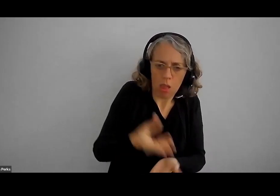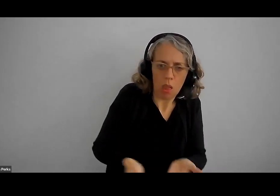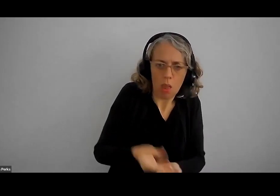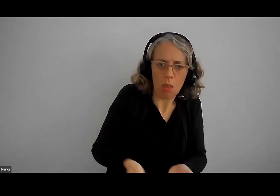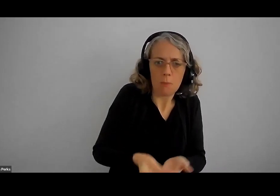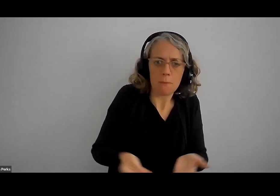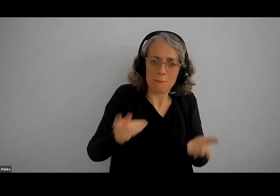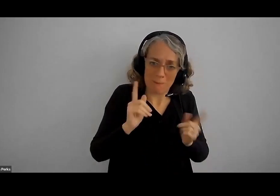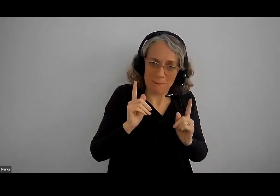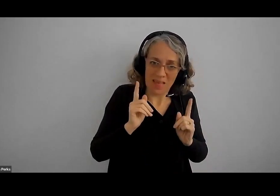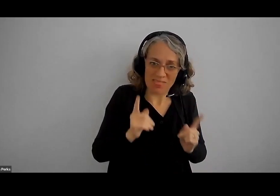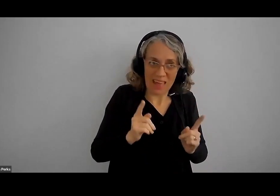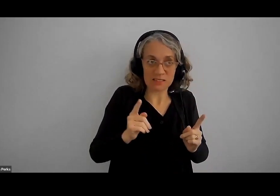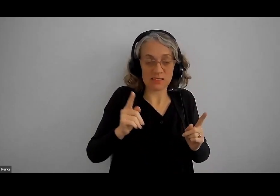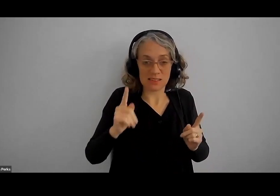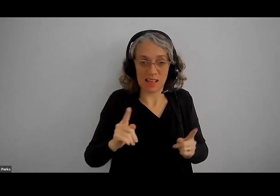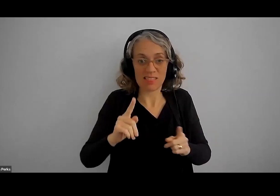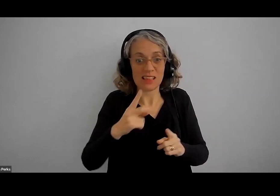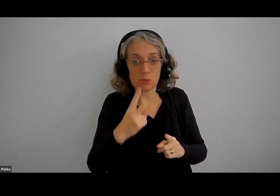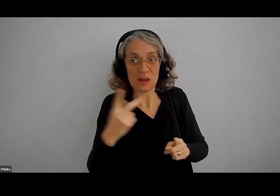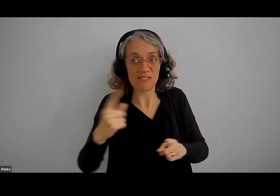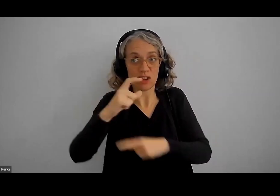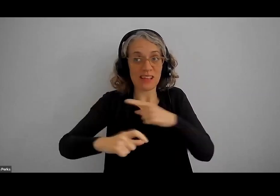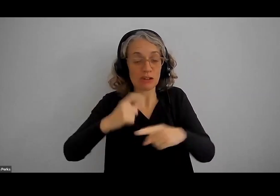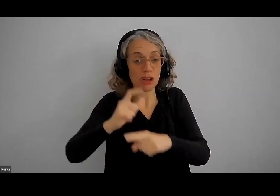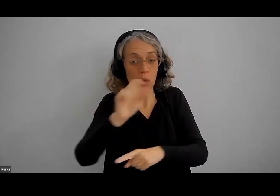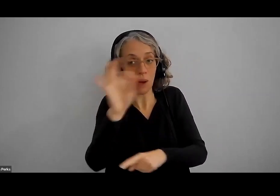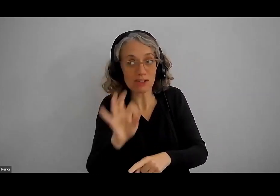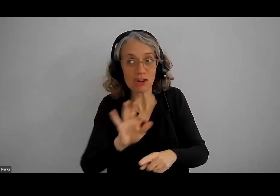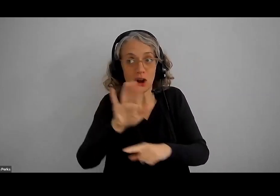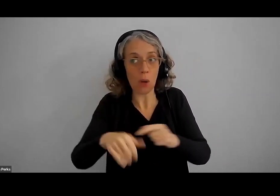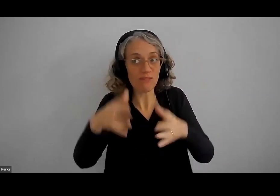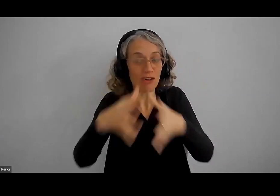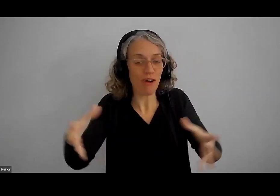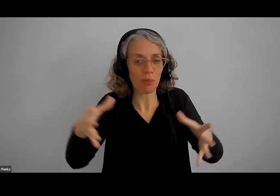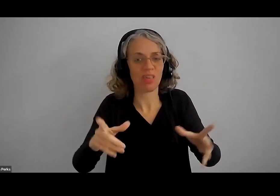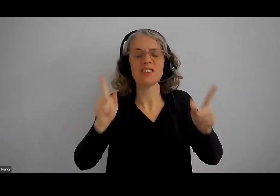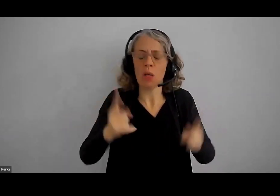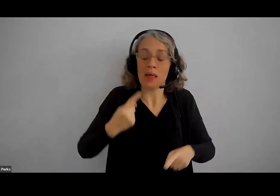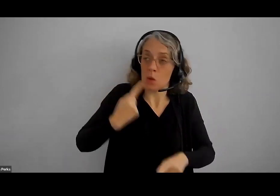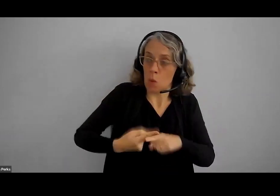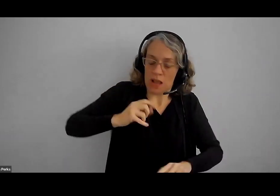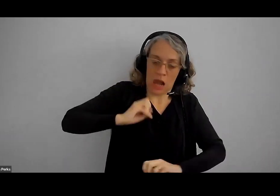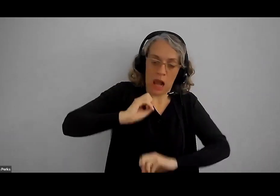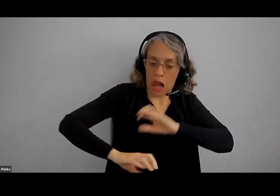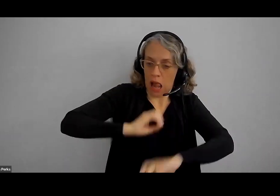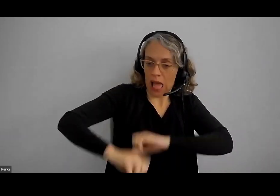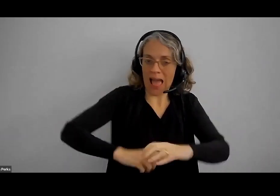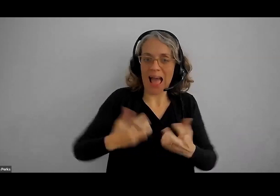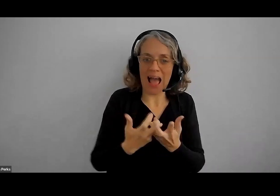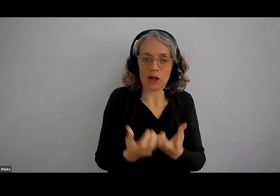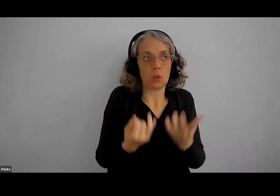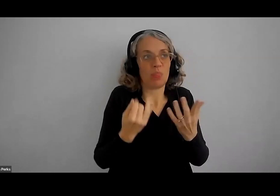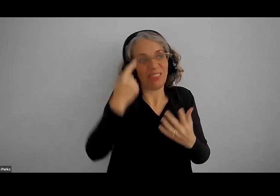That's the existential 21st century question about growth. So there is a whirlwind overview of 7 ways to think like a